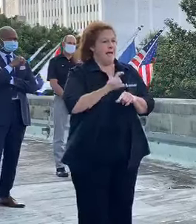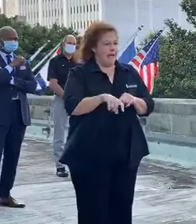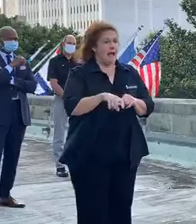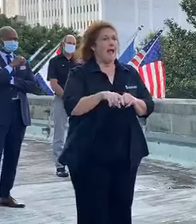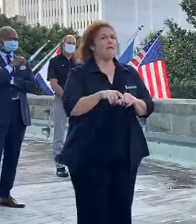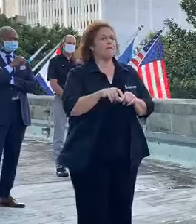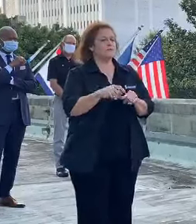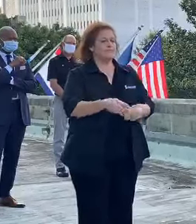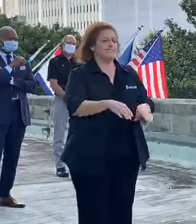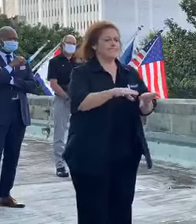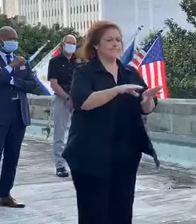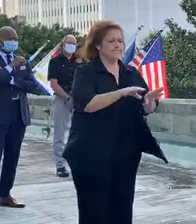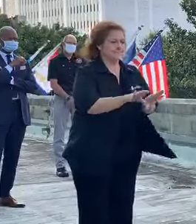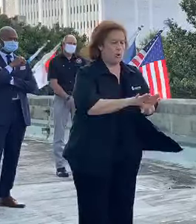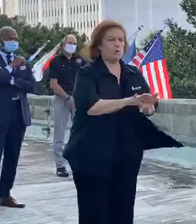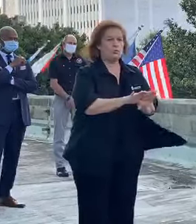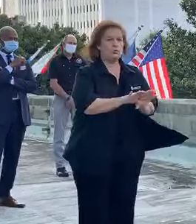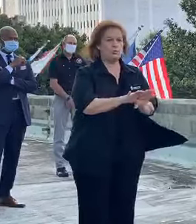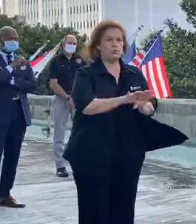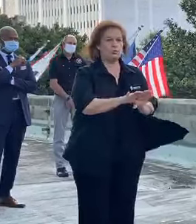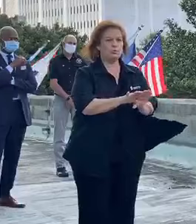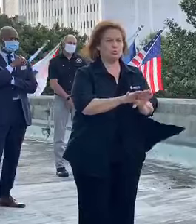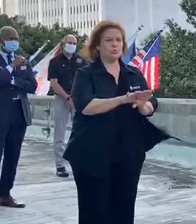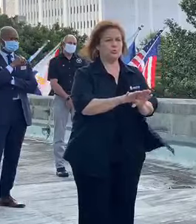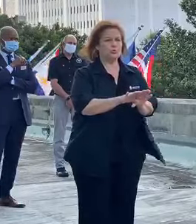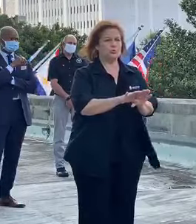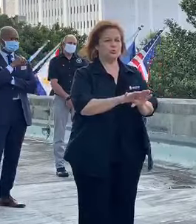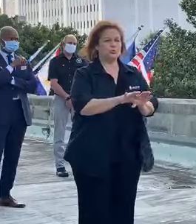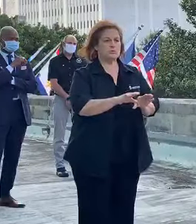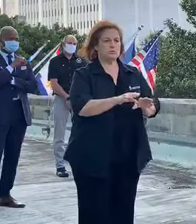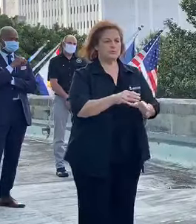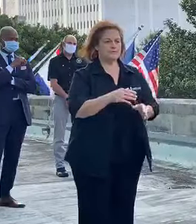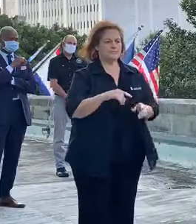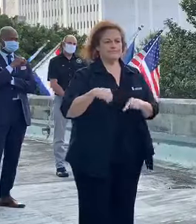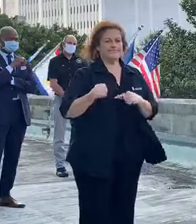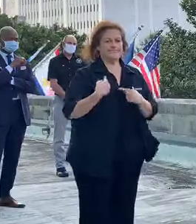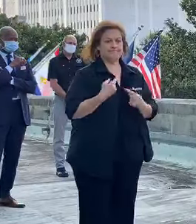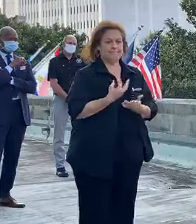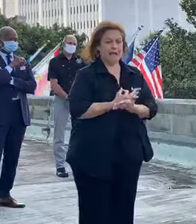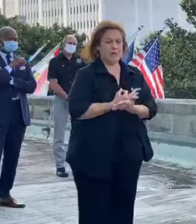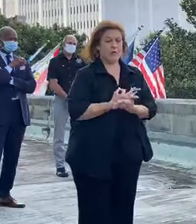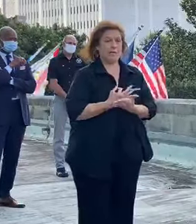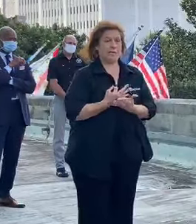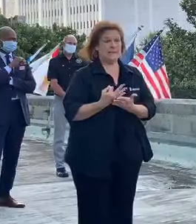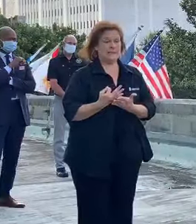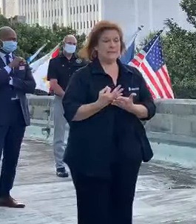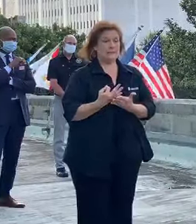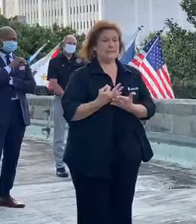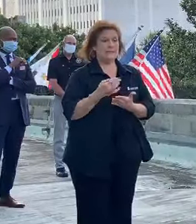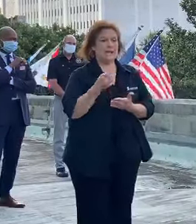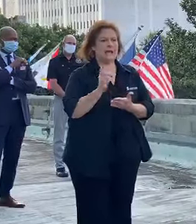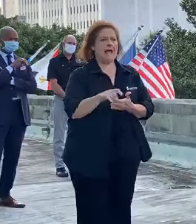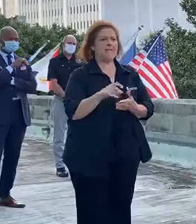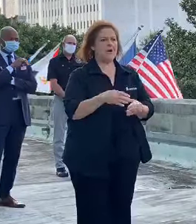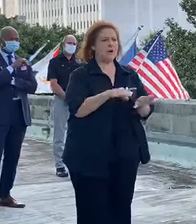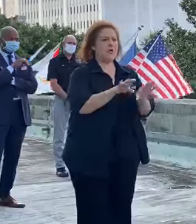several down through the past 9 weeks. This process we've gone through, we have had to shut a couple of them down. I don't